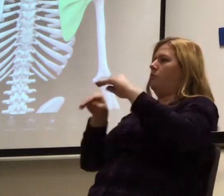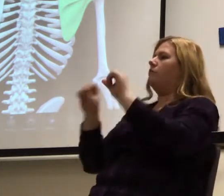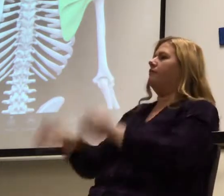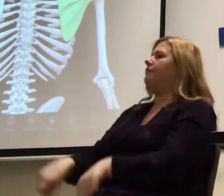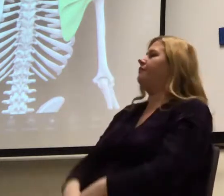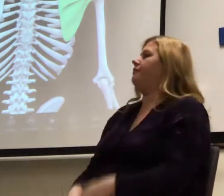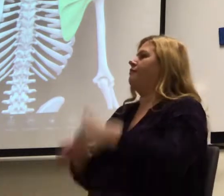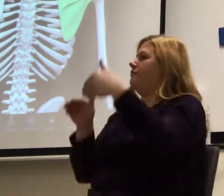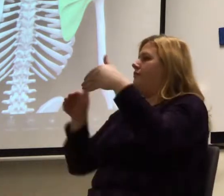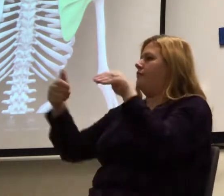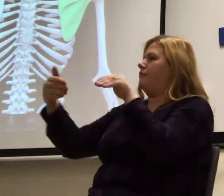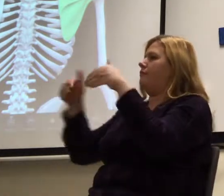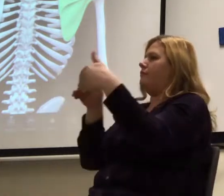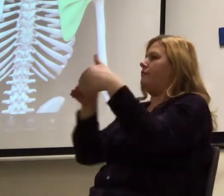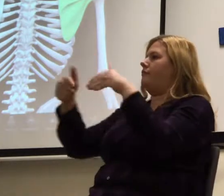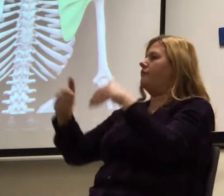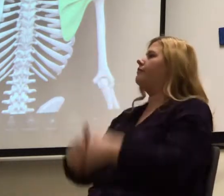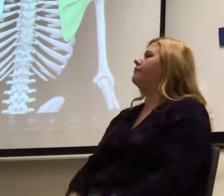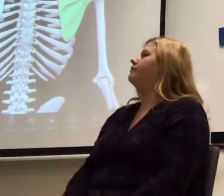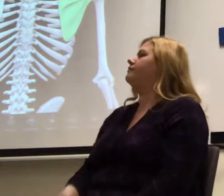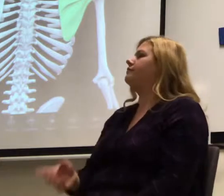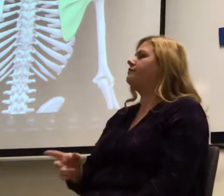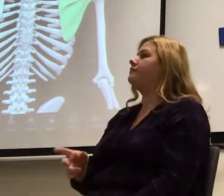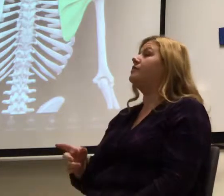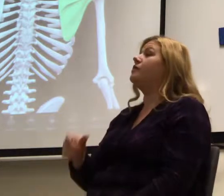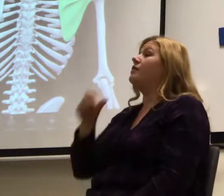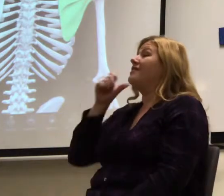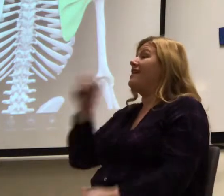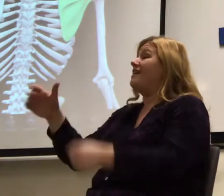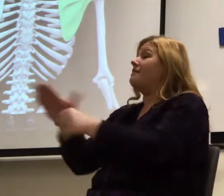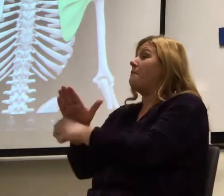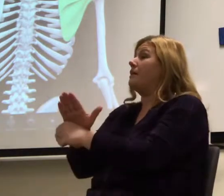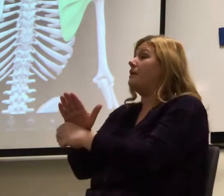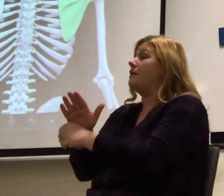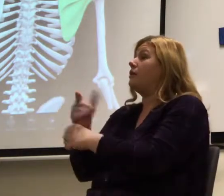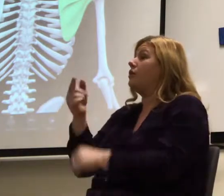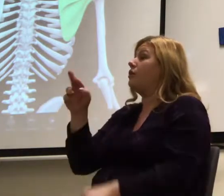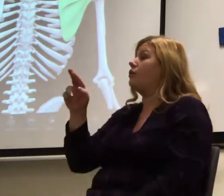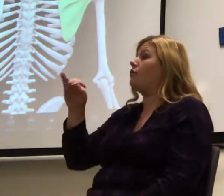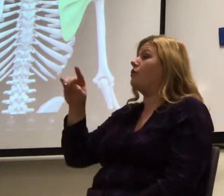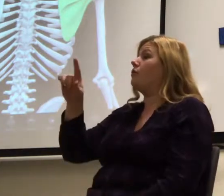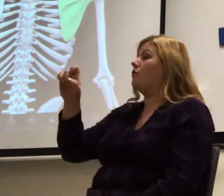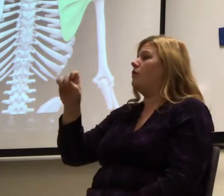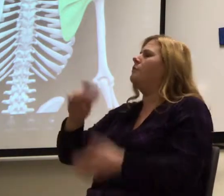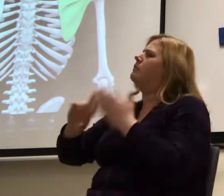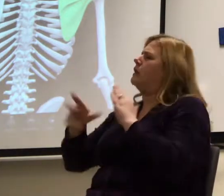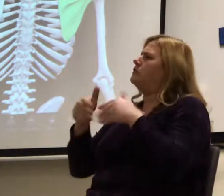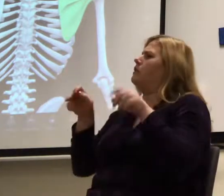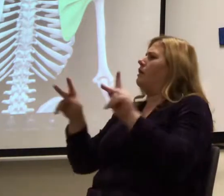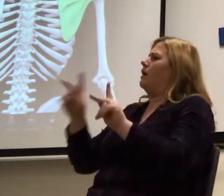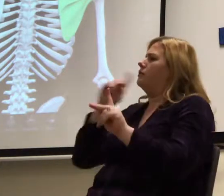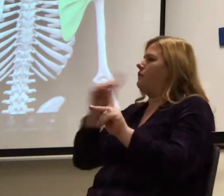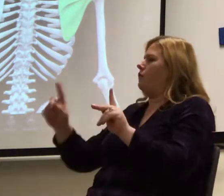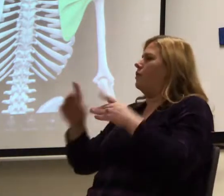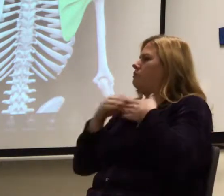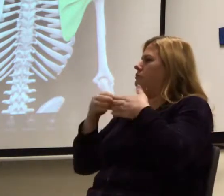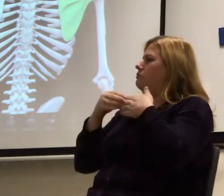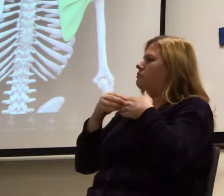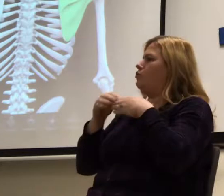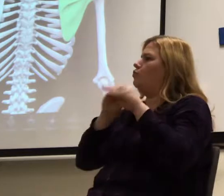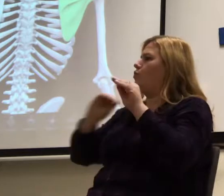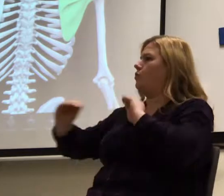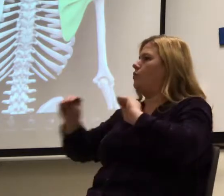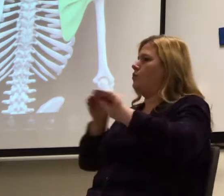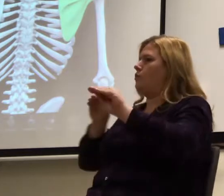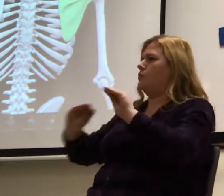basically meaning it allows for that structural thing where the scapula